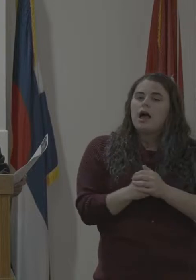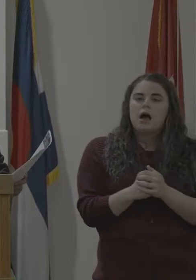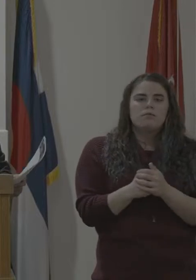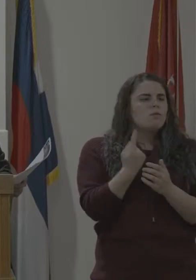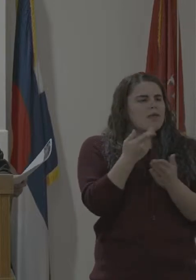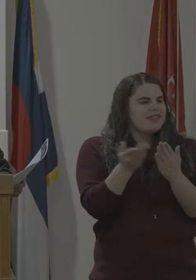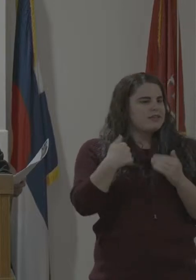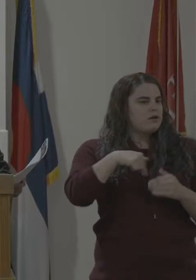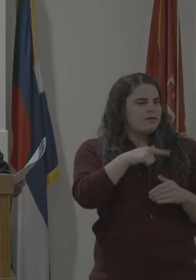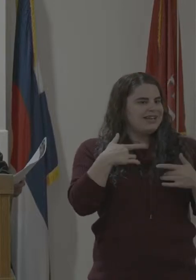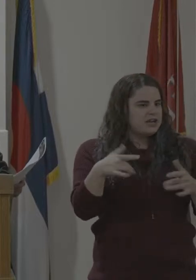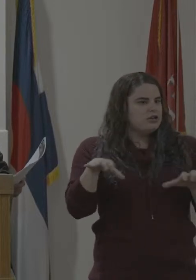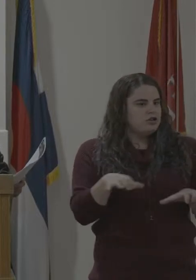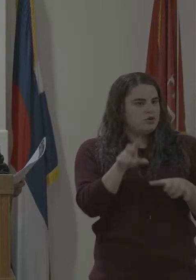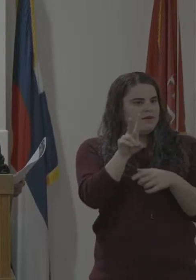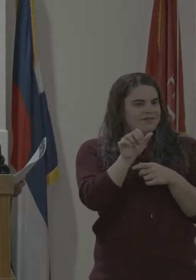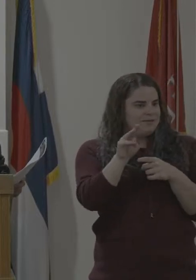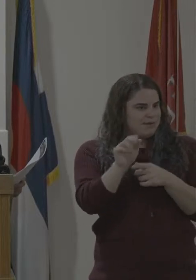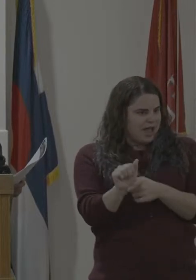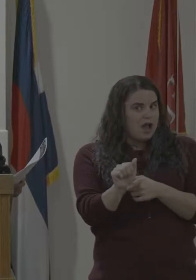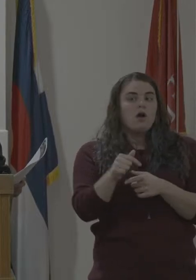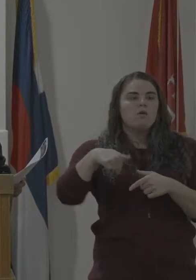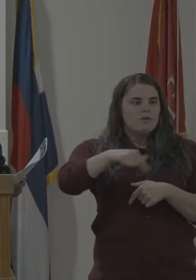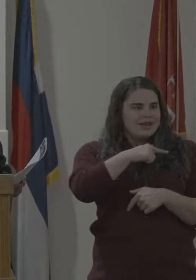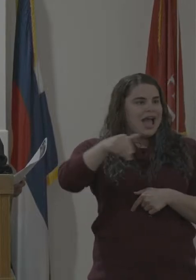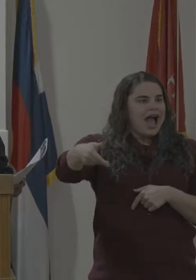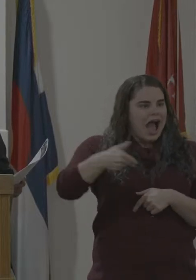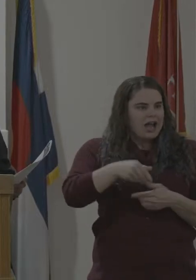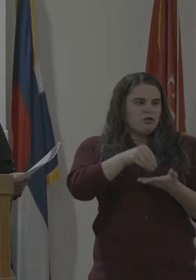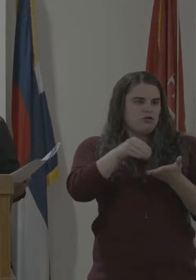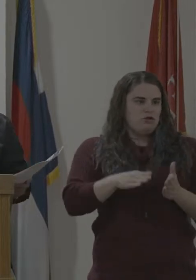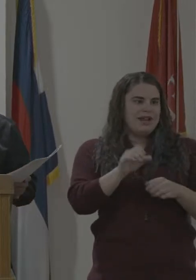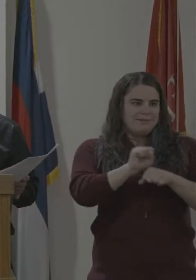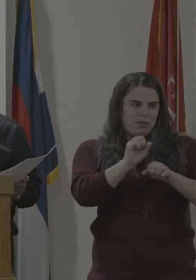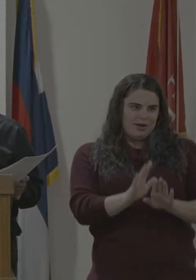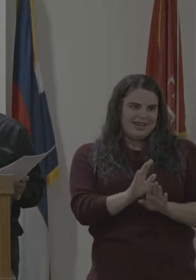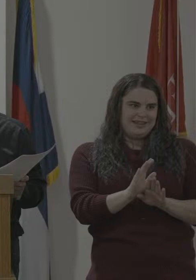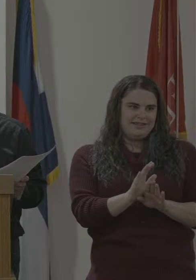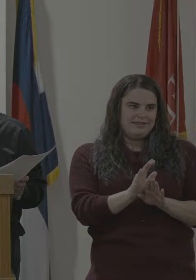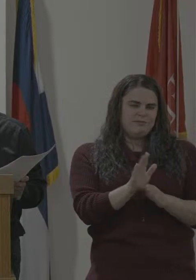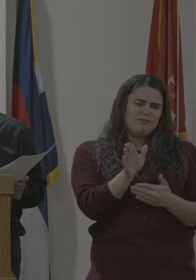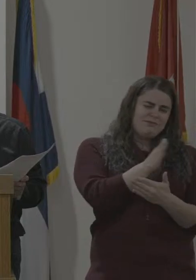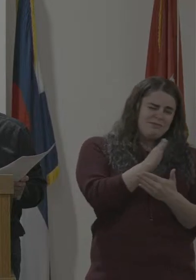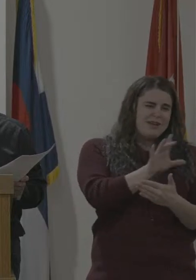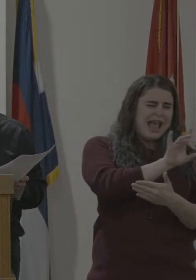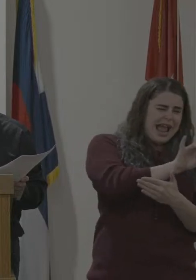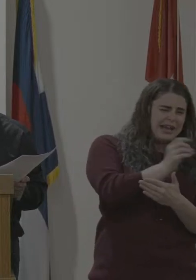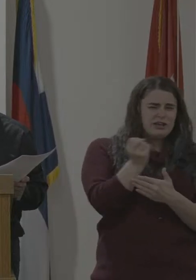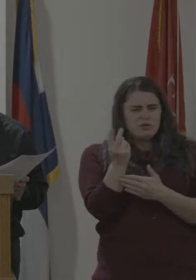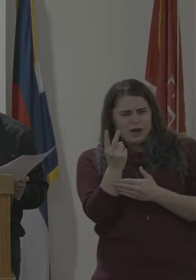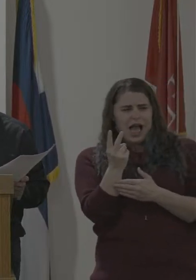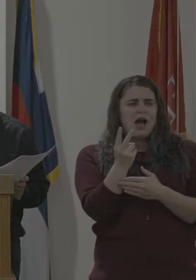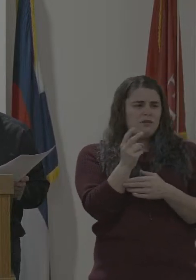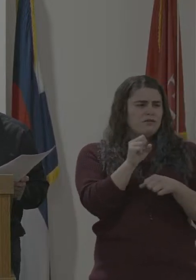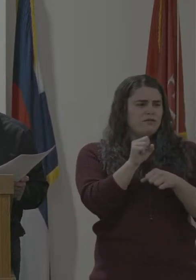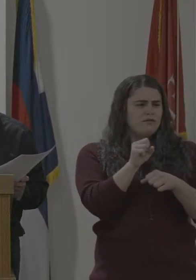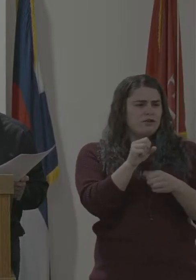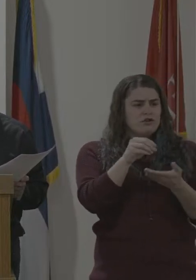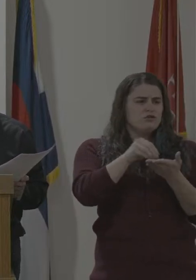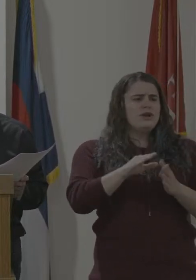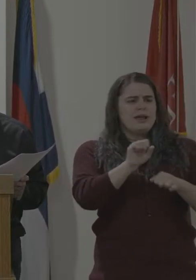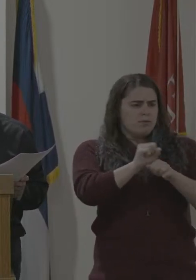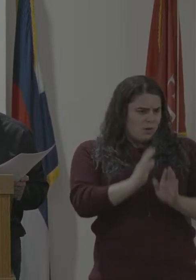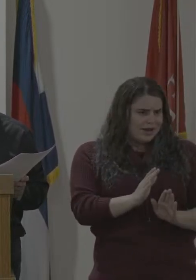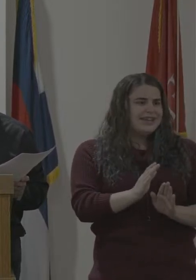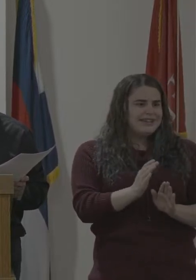Visual, Audio, and Media Arts Department is we do hire student employees. We hire anywhere between 8 to 12 student employees a semester to be able to